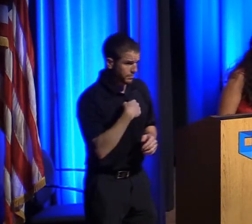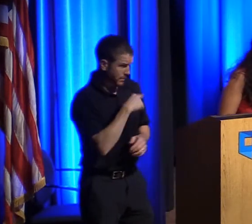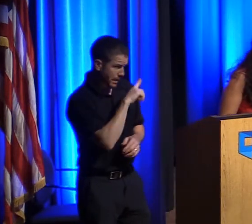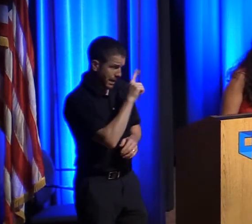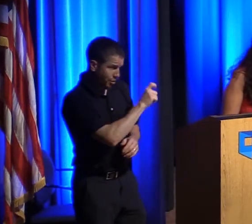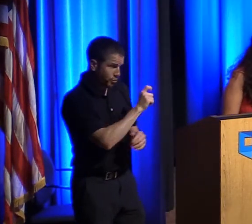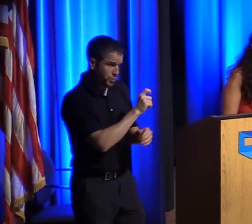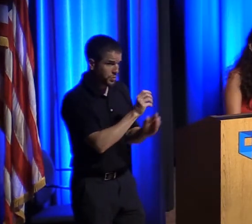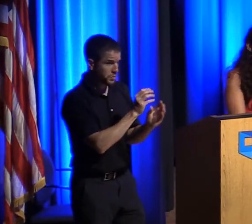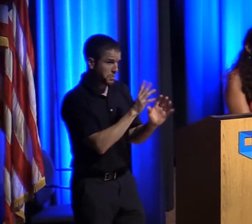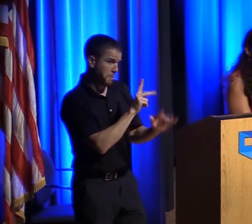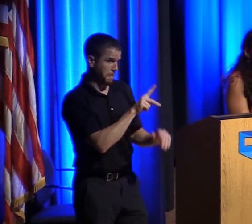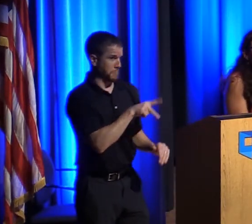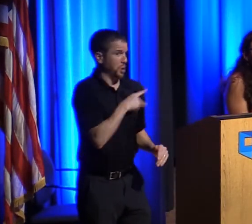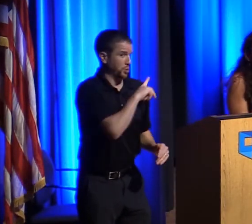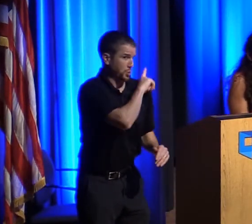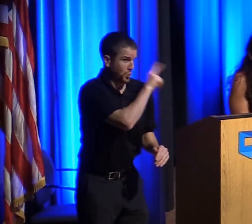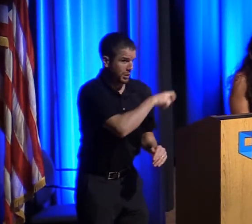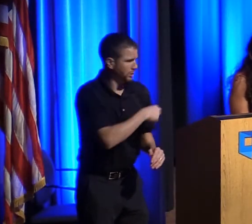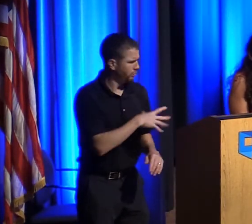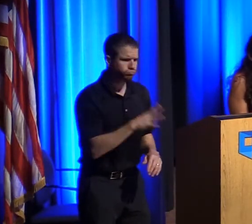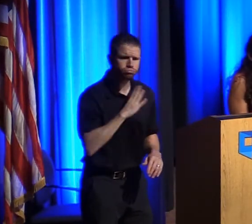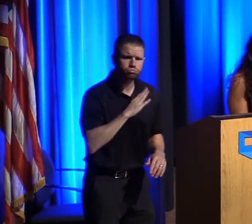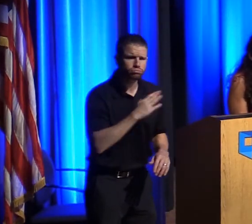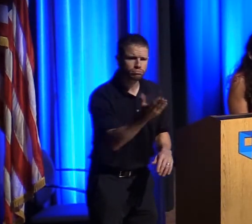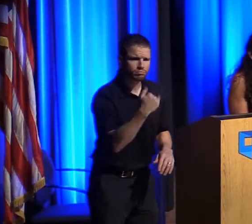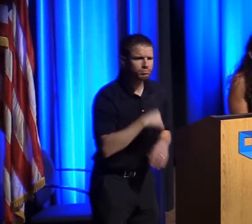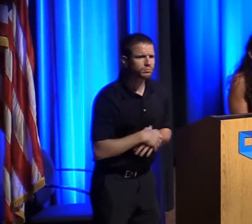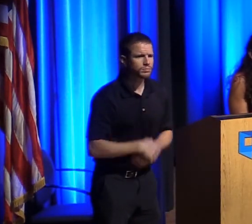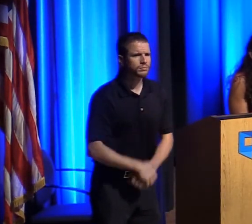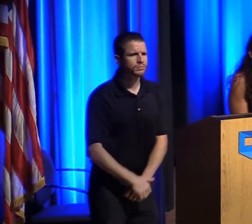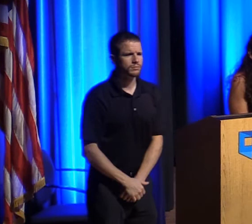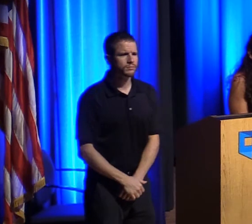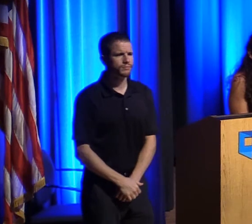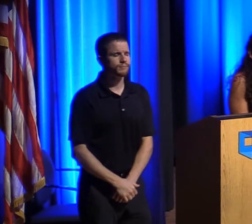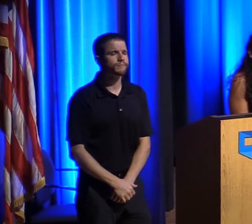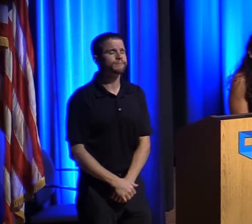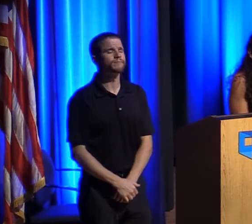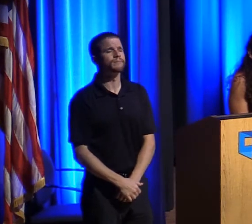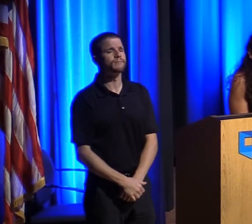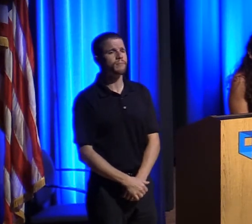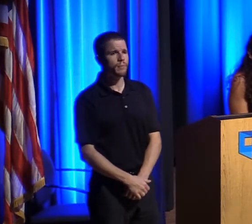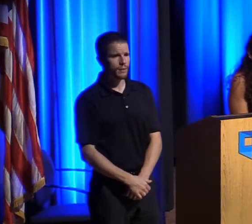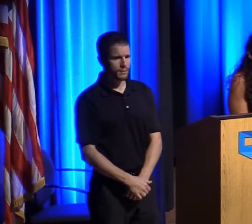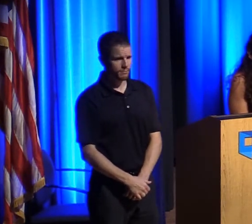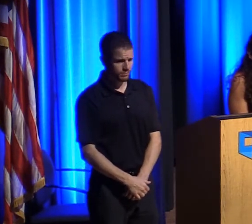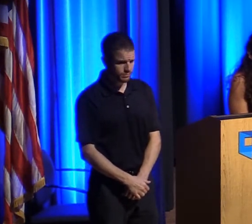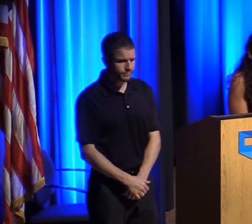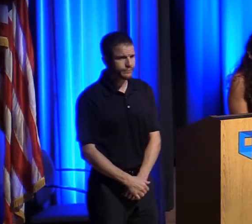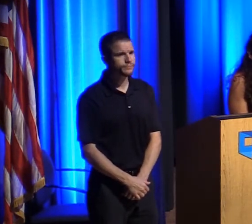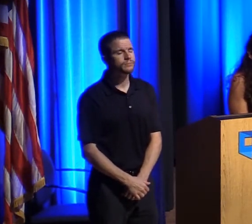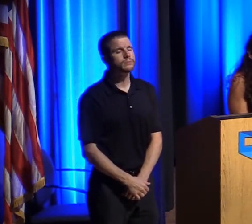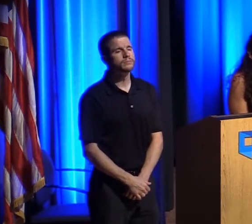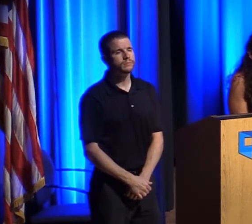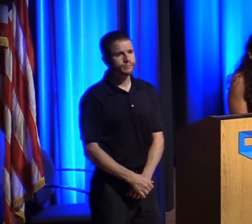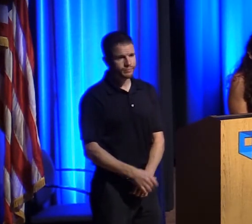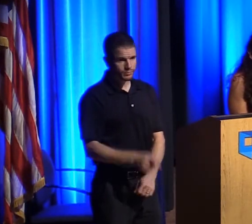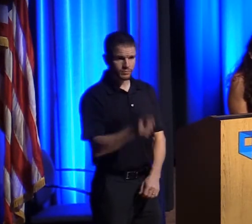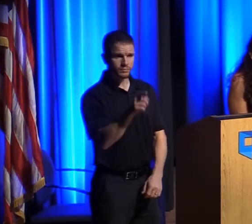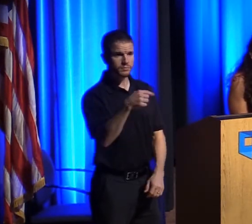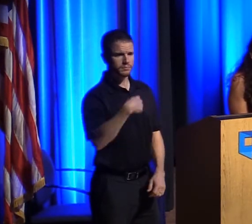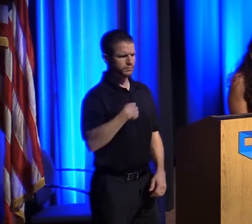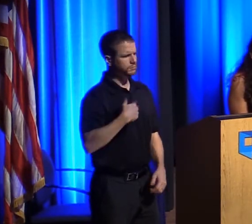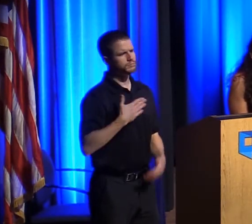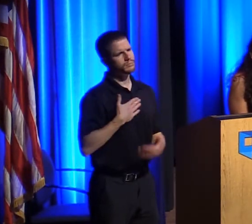Absolutely. So, I have younger children, and recently had a conversation about